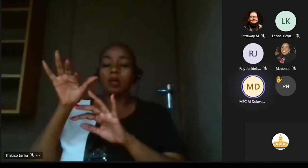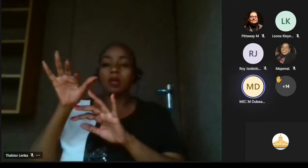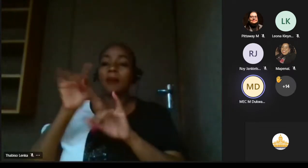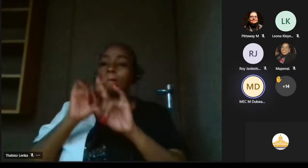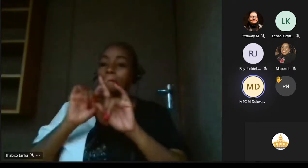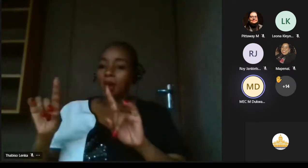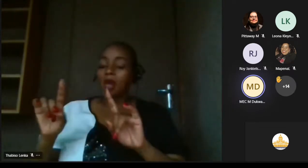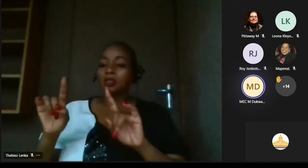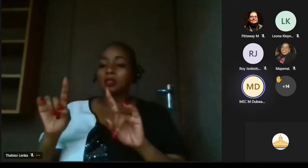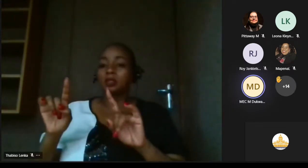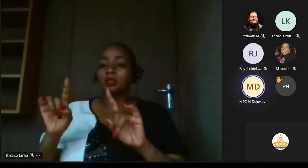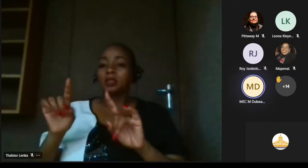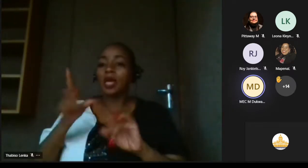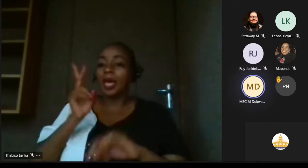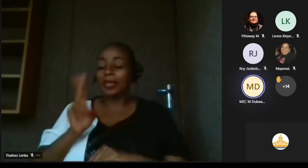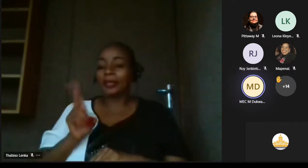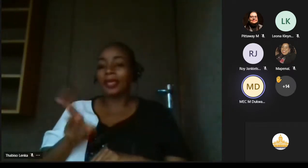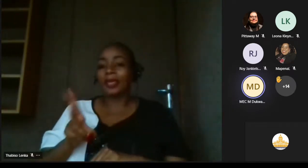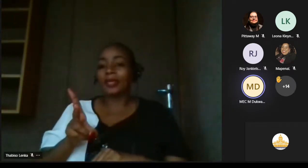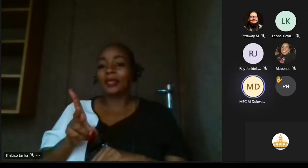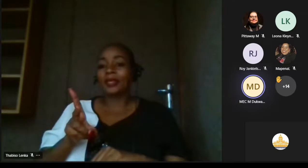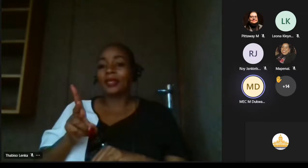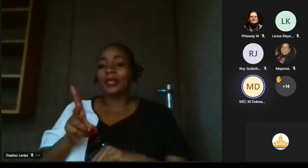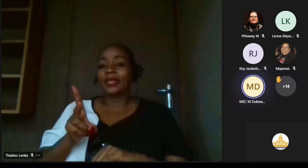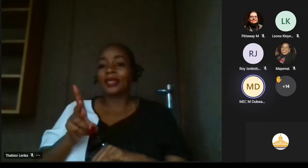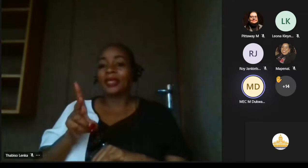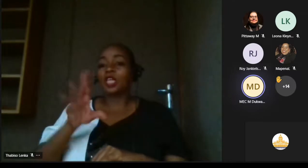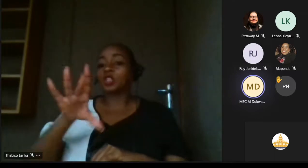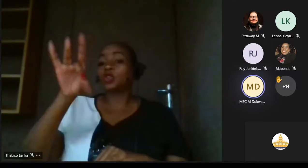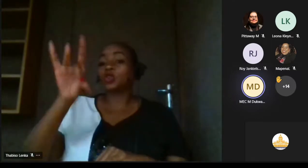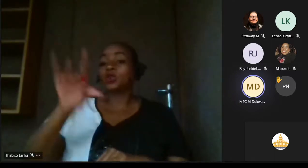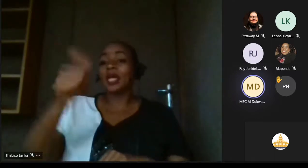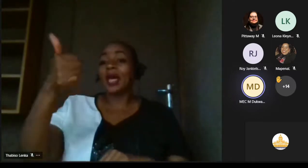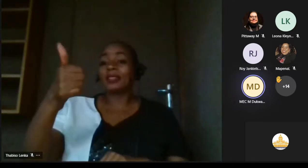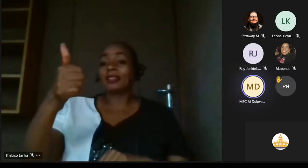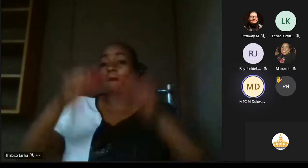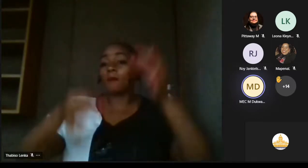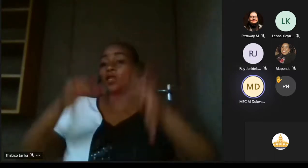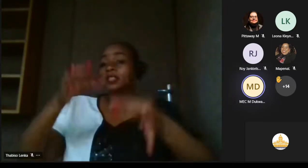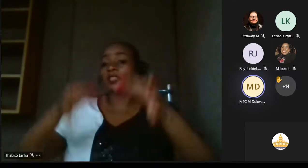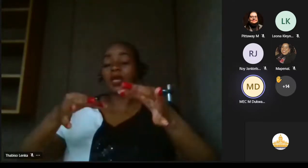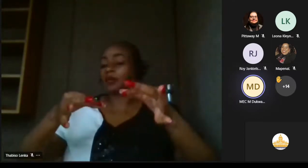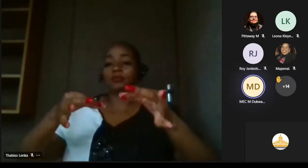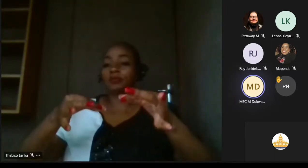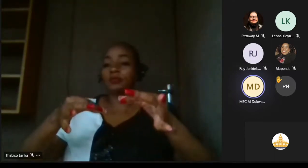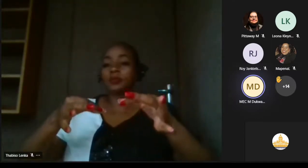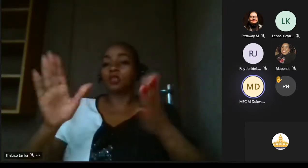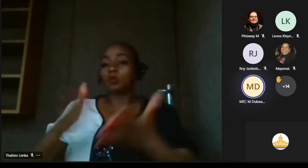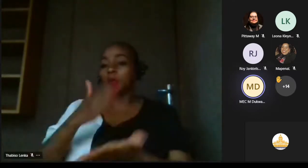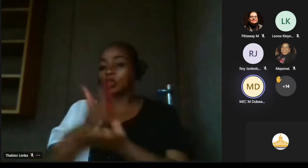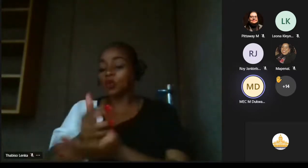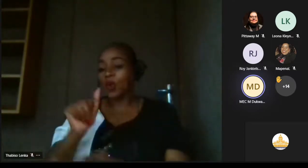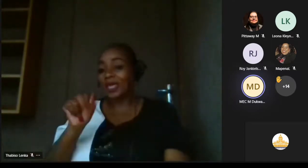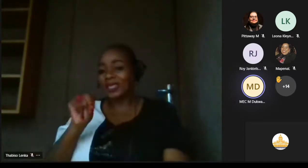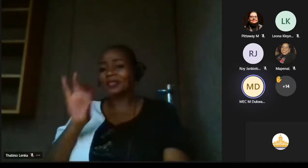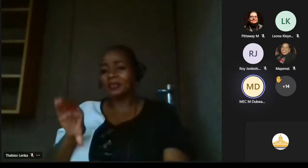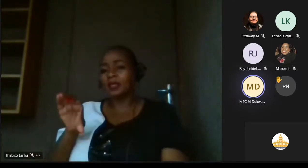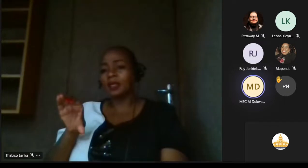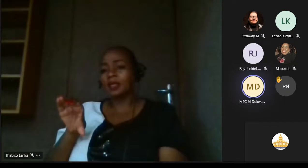any other alternative party in these elections and ensure that the ANC, believing that the